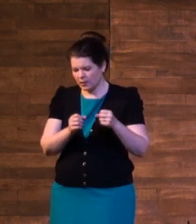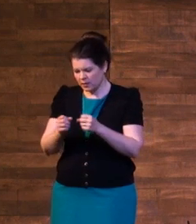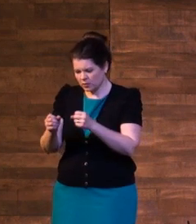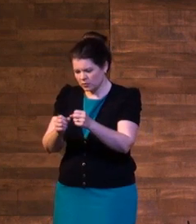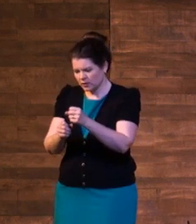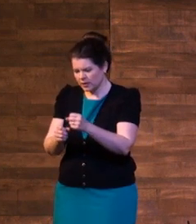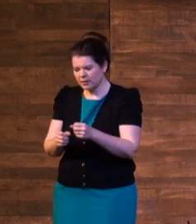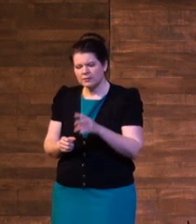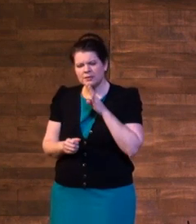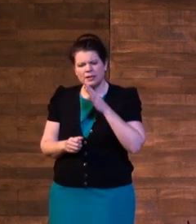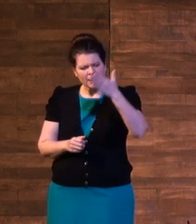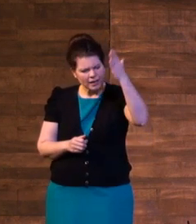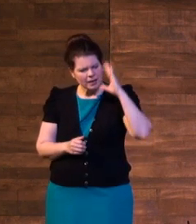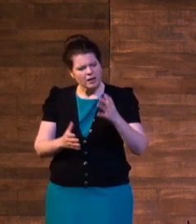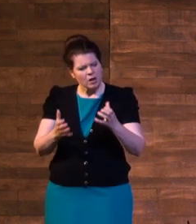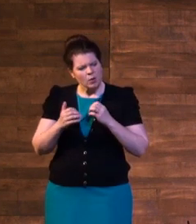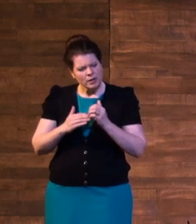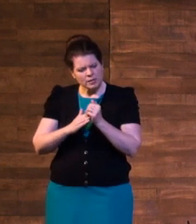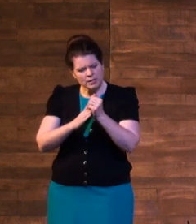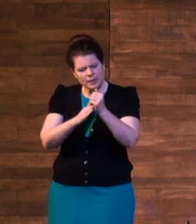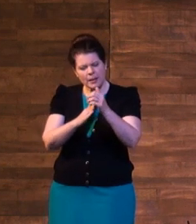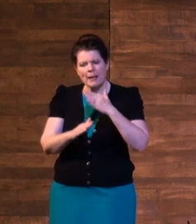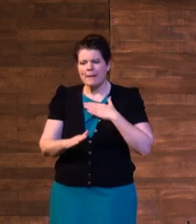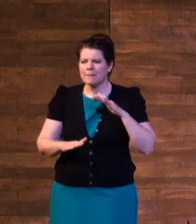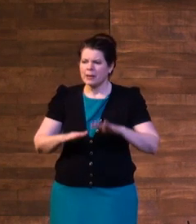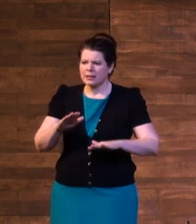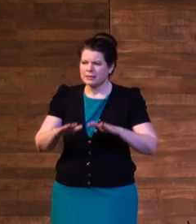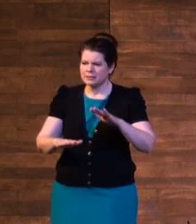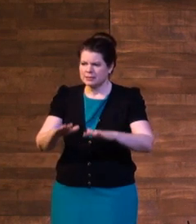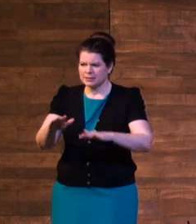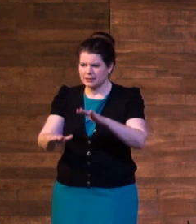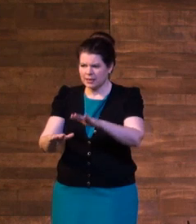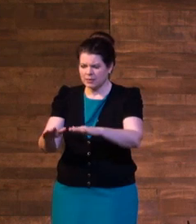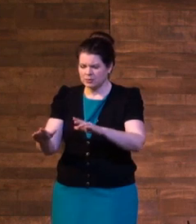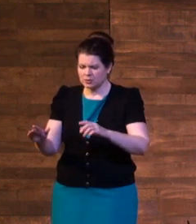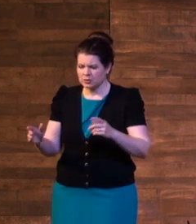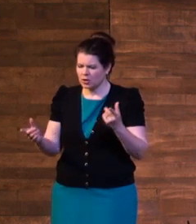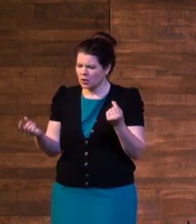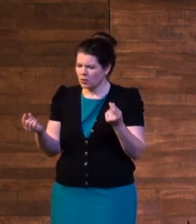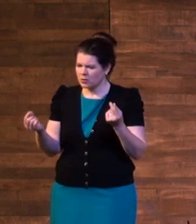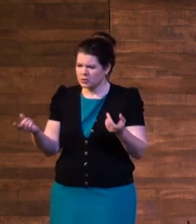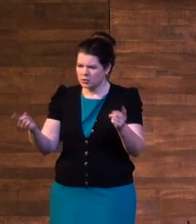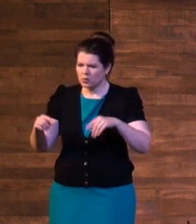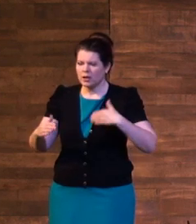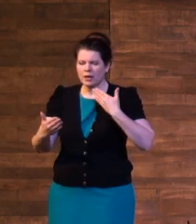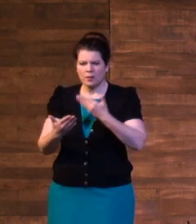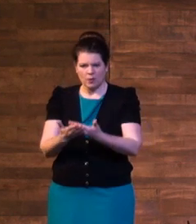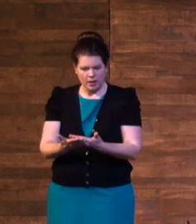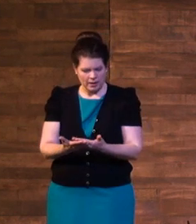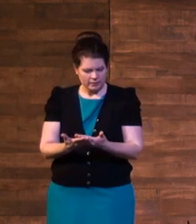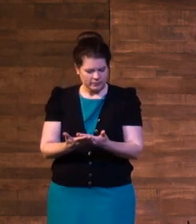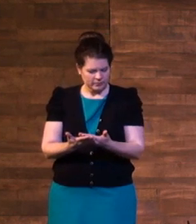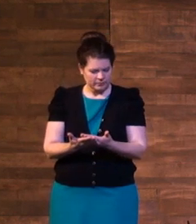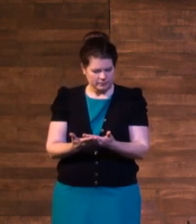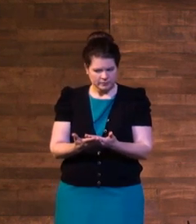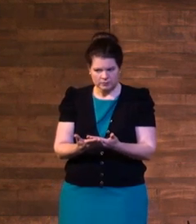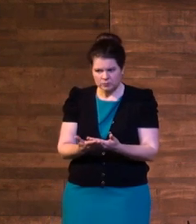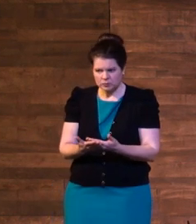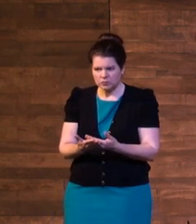steps, and I want to know what you want me to do once I arrive in that destination. If you just